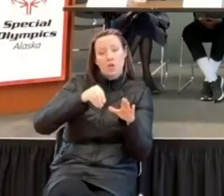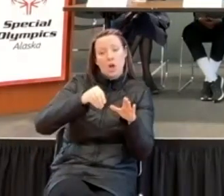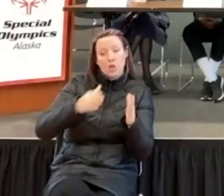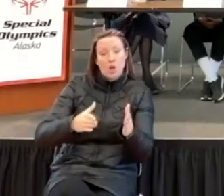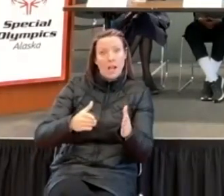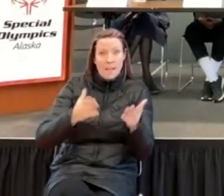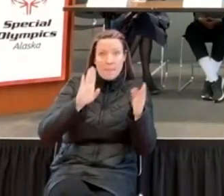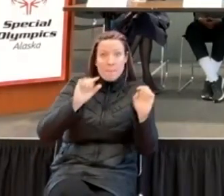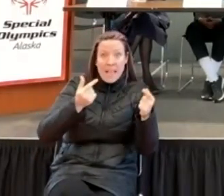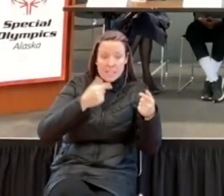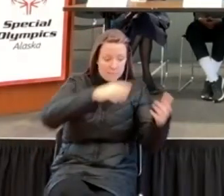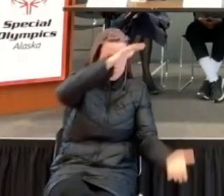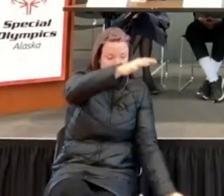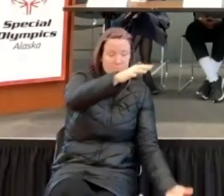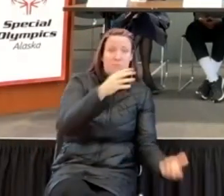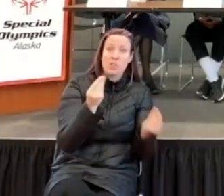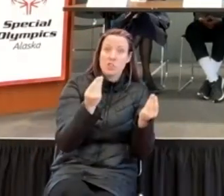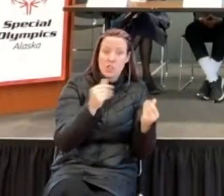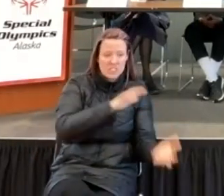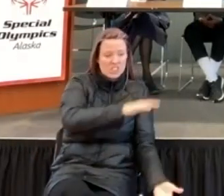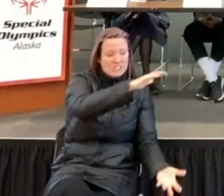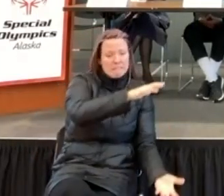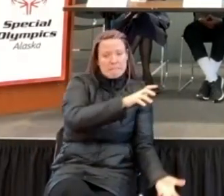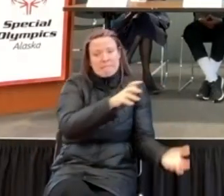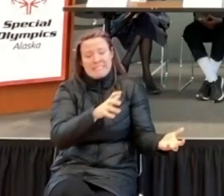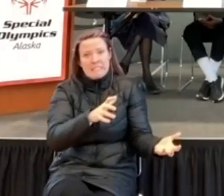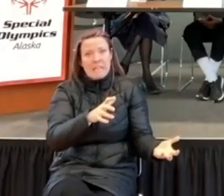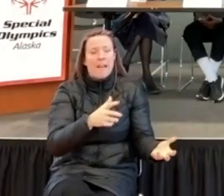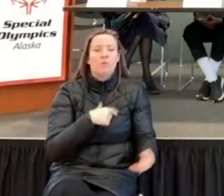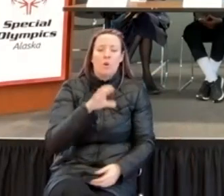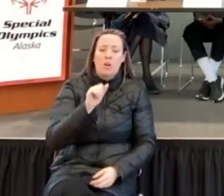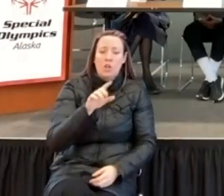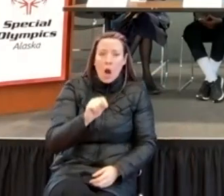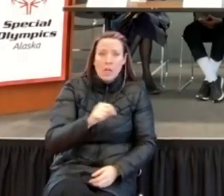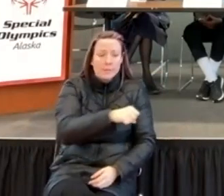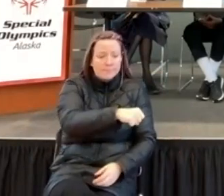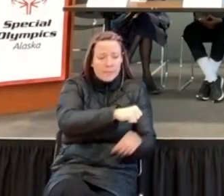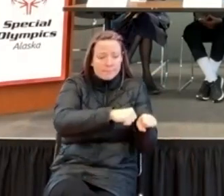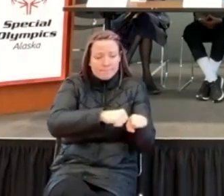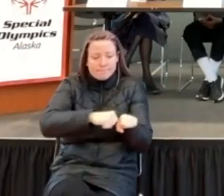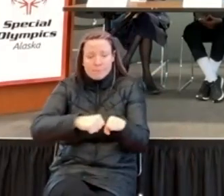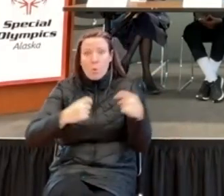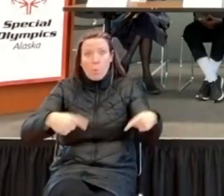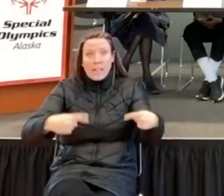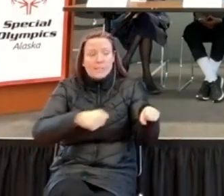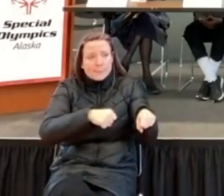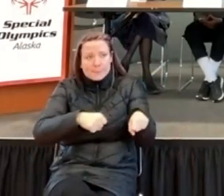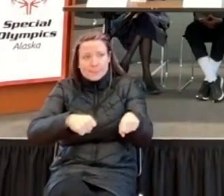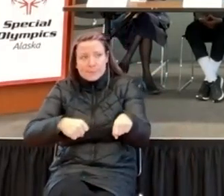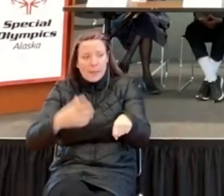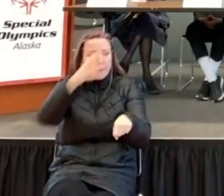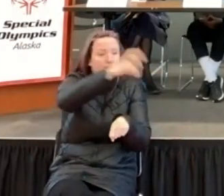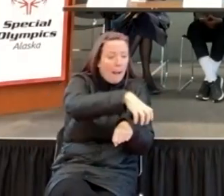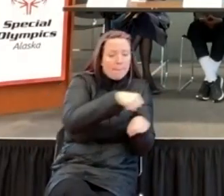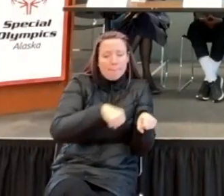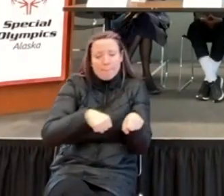lift those bags of dirt anymore. So I have to use carts and things with wheels and really get